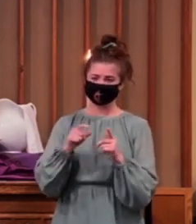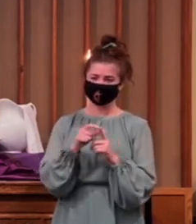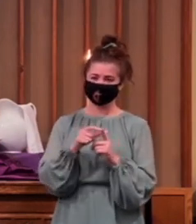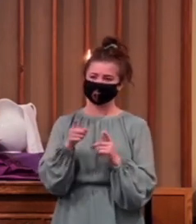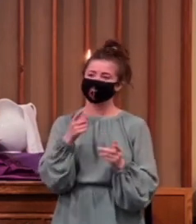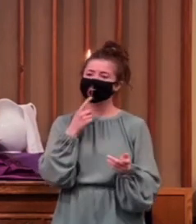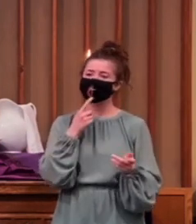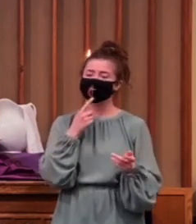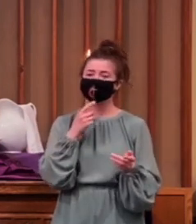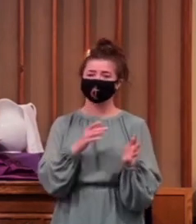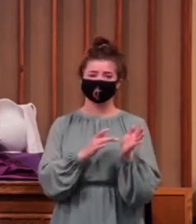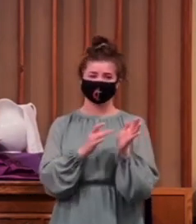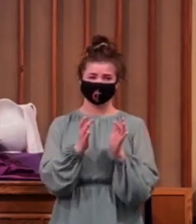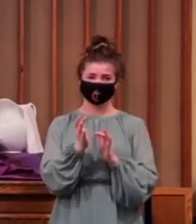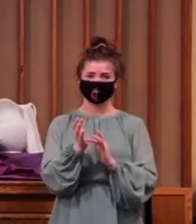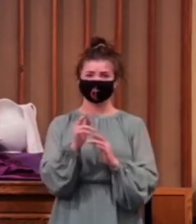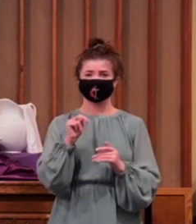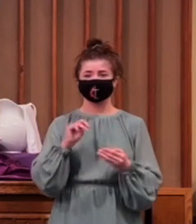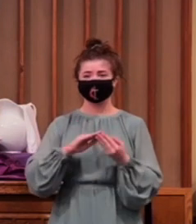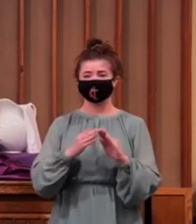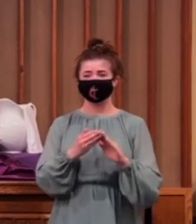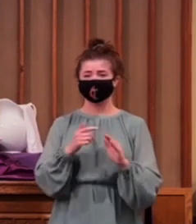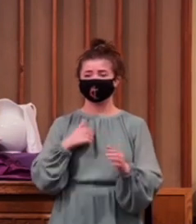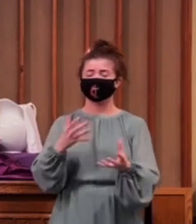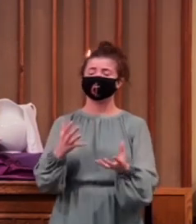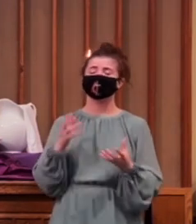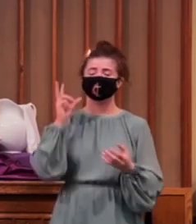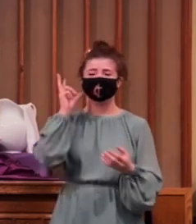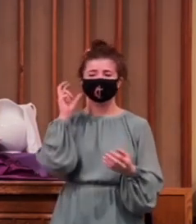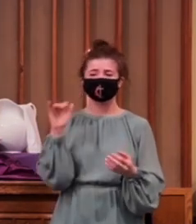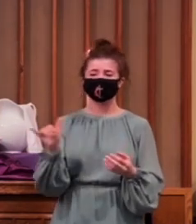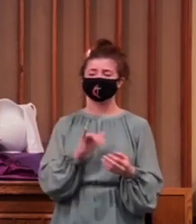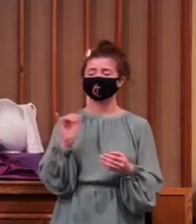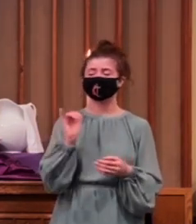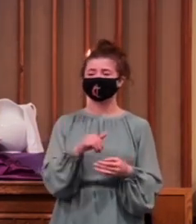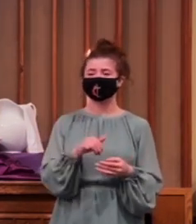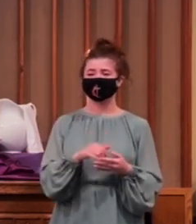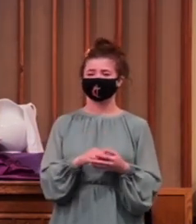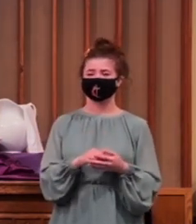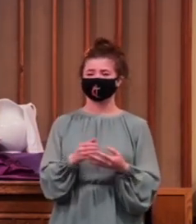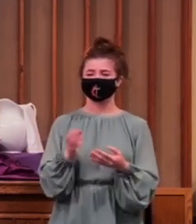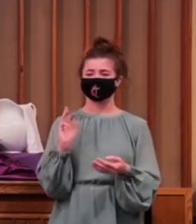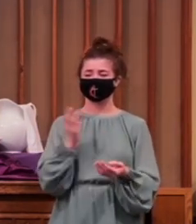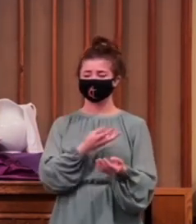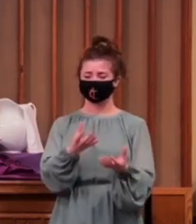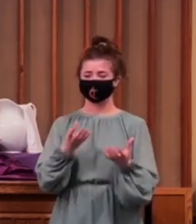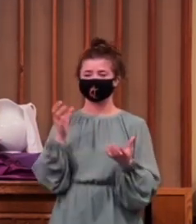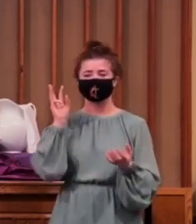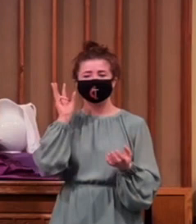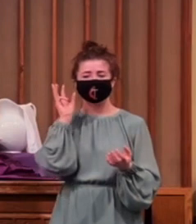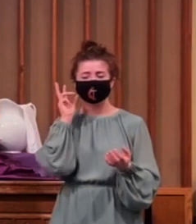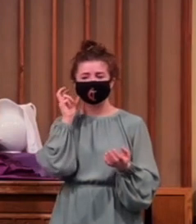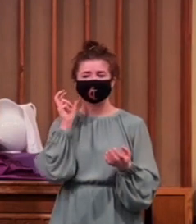Jesus of Nazareth, I want to listen like that. We want to listen like tonight might be